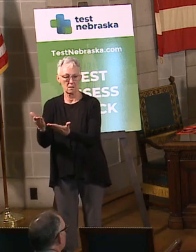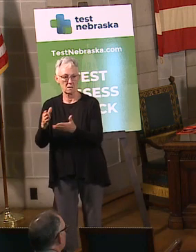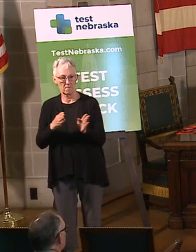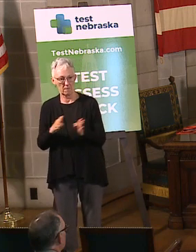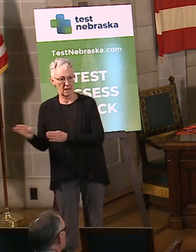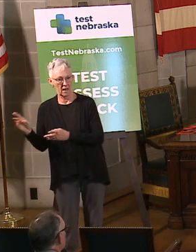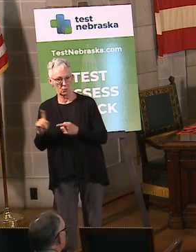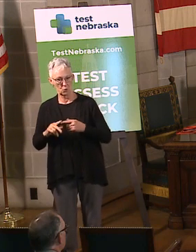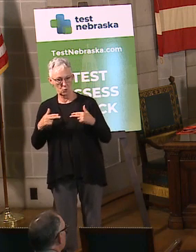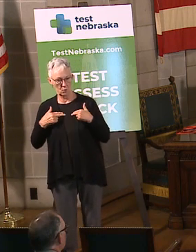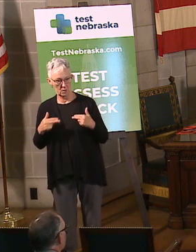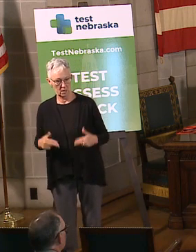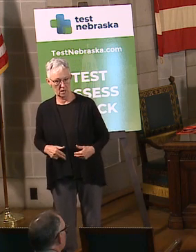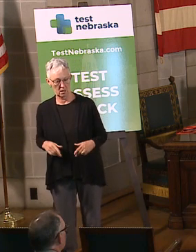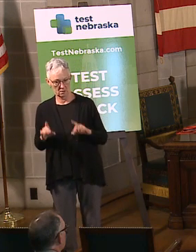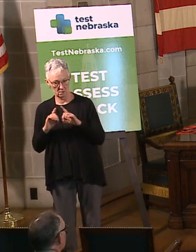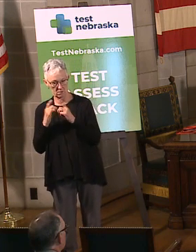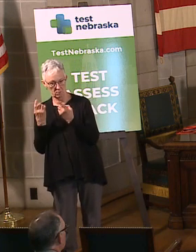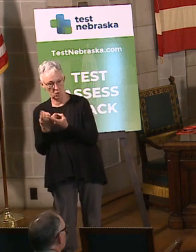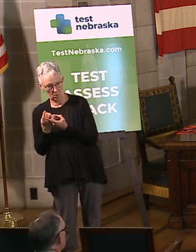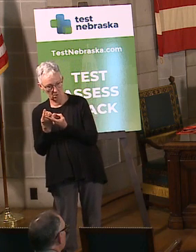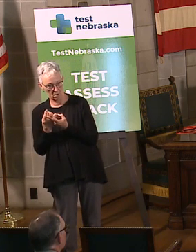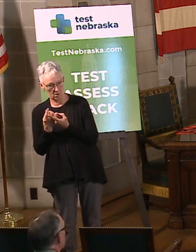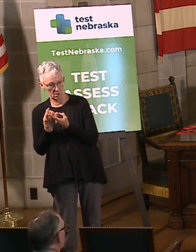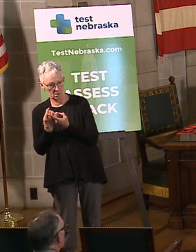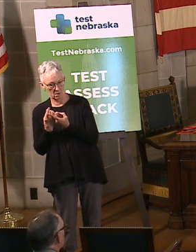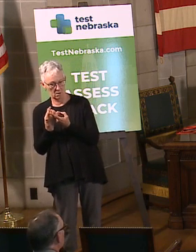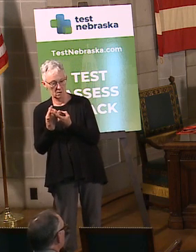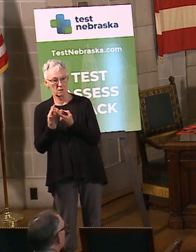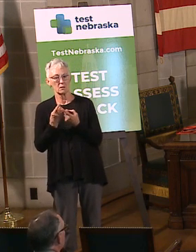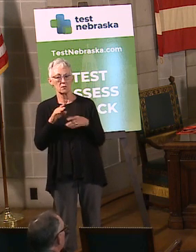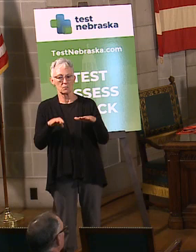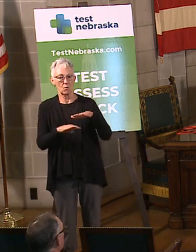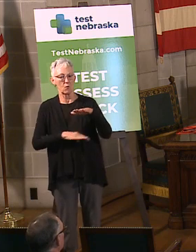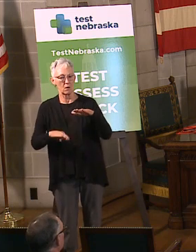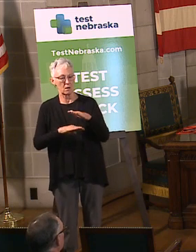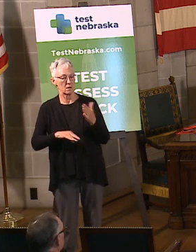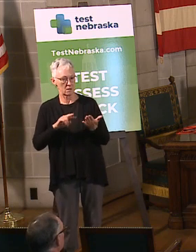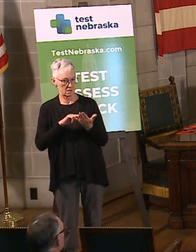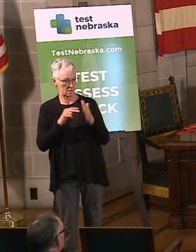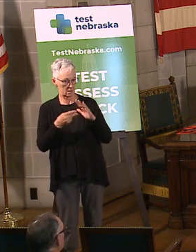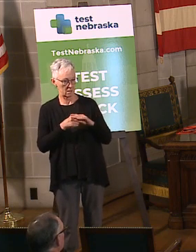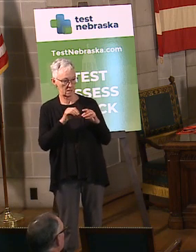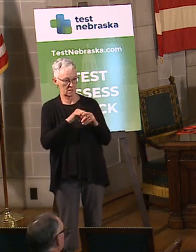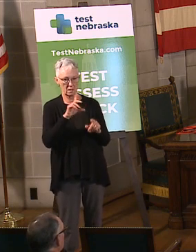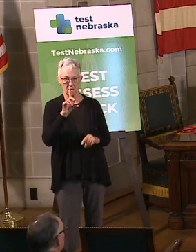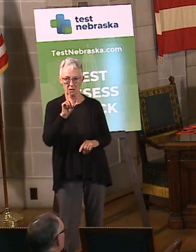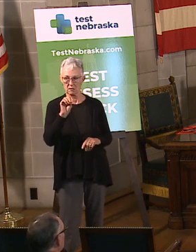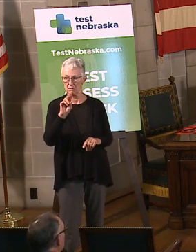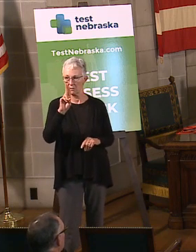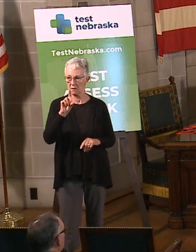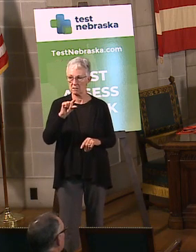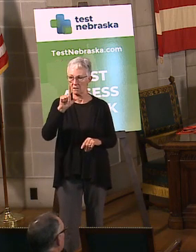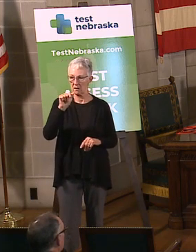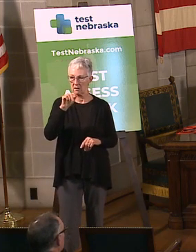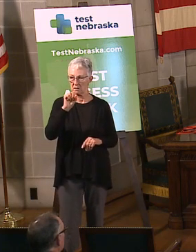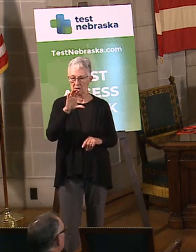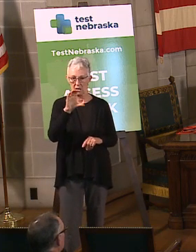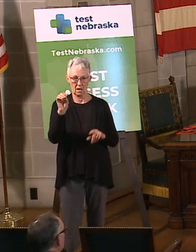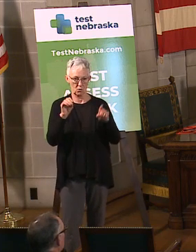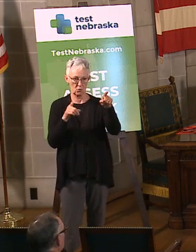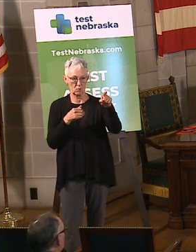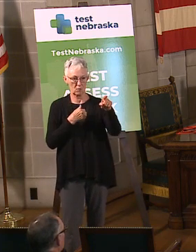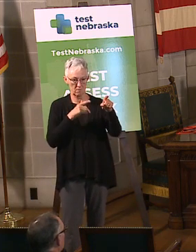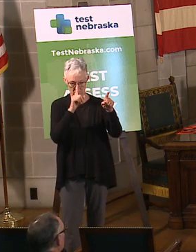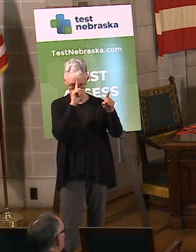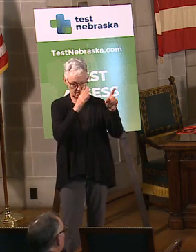have more than 500,000 people, that limit will be 1,000 people. So basically, in Douglas County, if you're going to have a venue that's got more than 1,000 people,